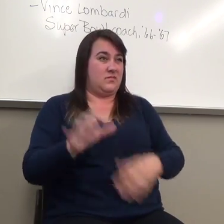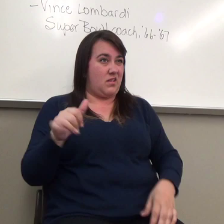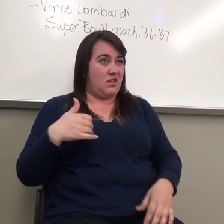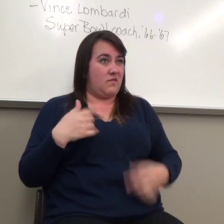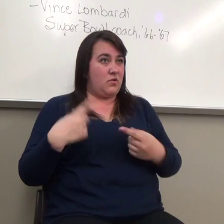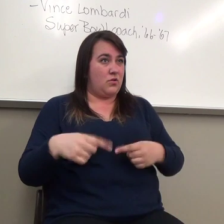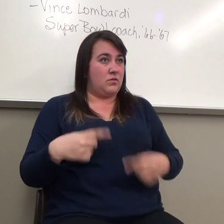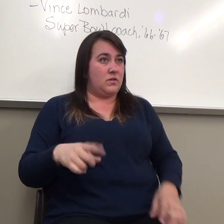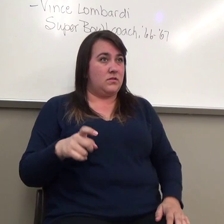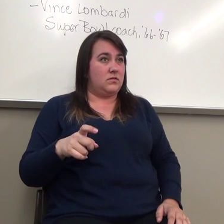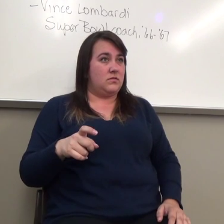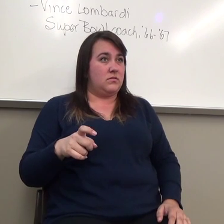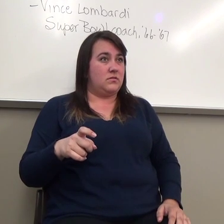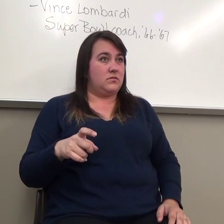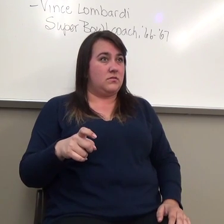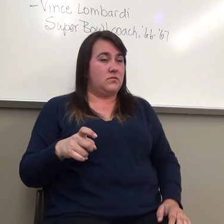in it, but the way he had it at first?